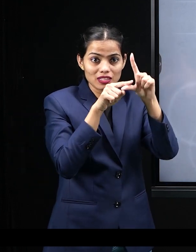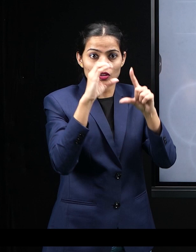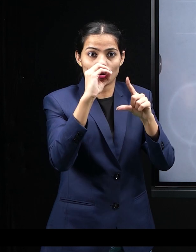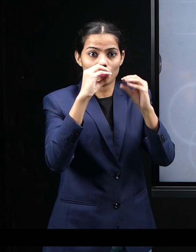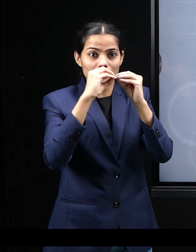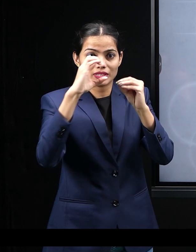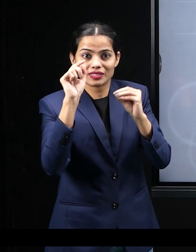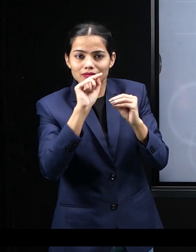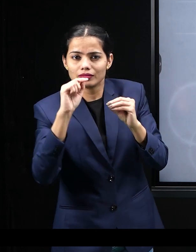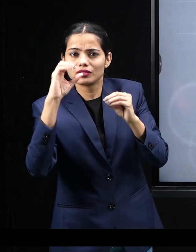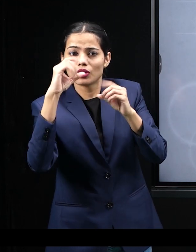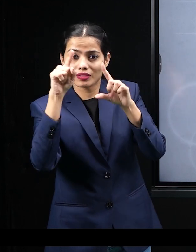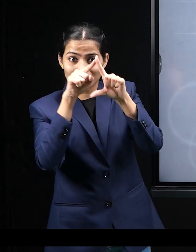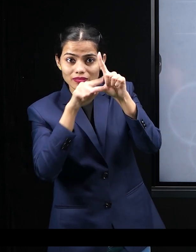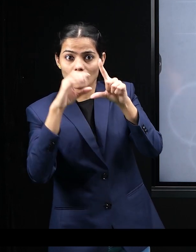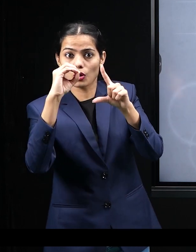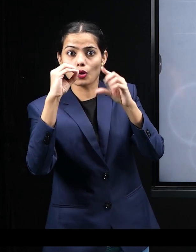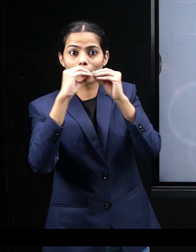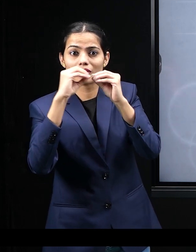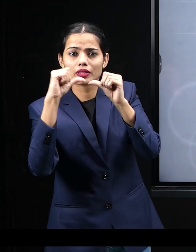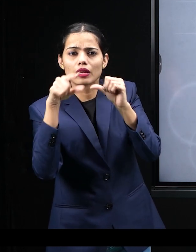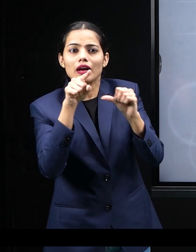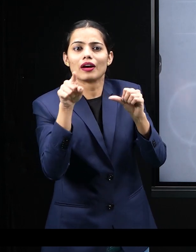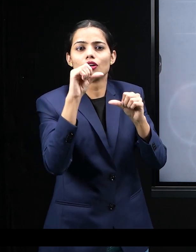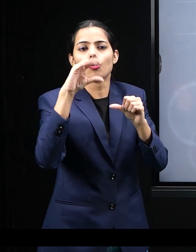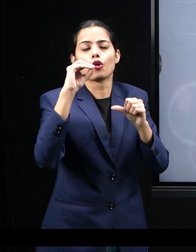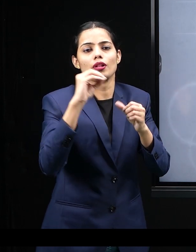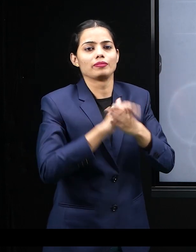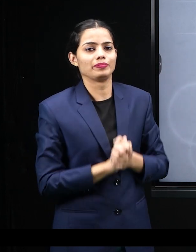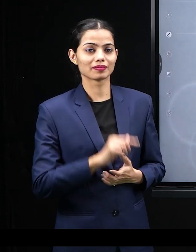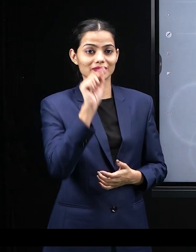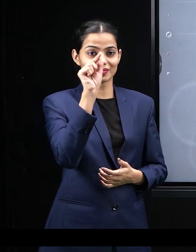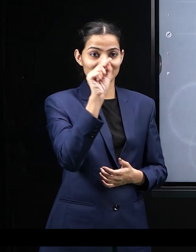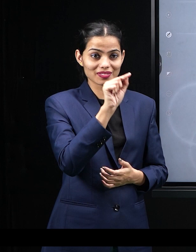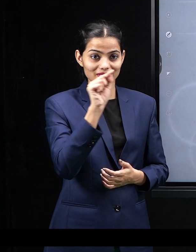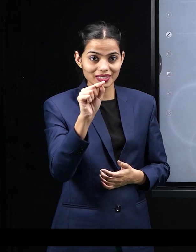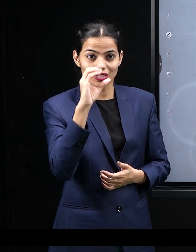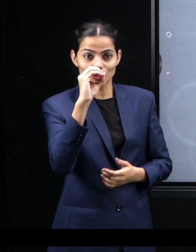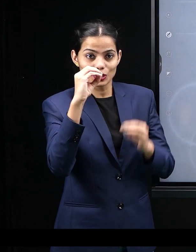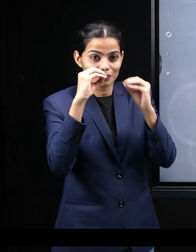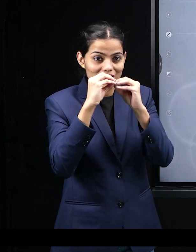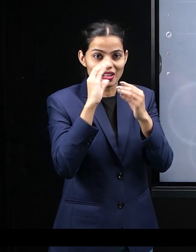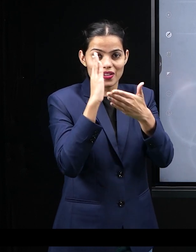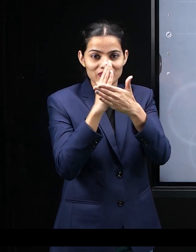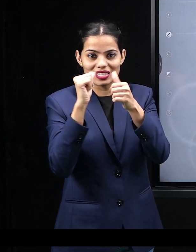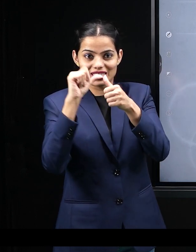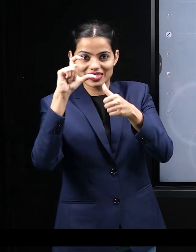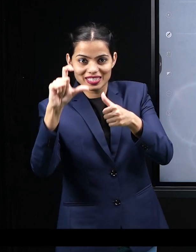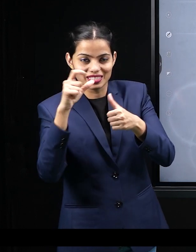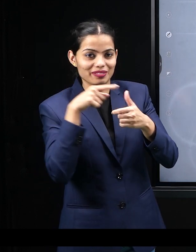Angle OBC is equal to angle OBA is equal to 90 degree. Therefore, OB is perpendicular to